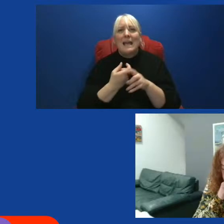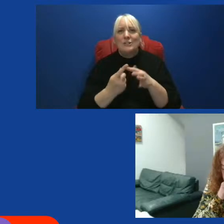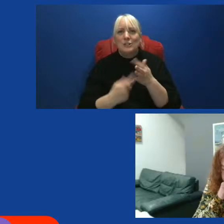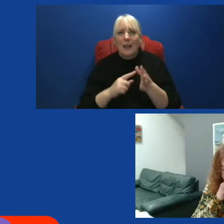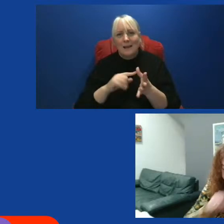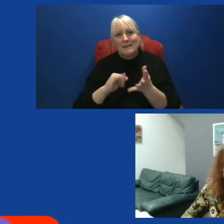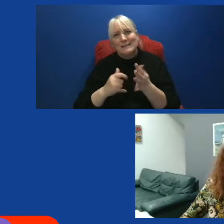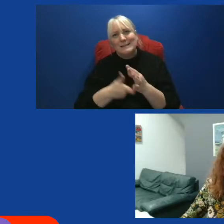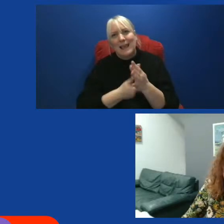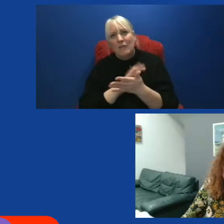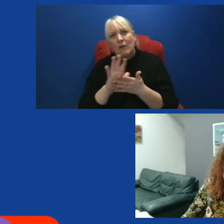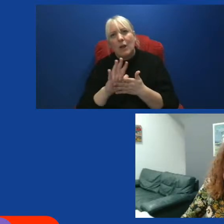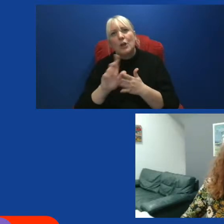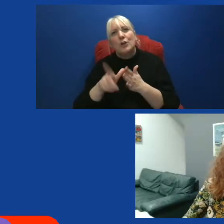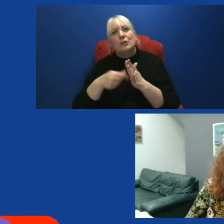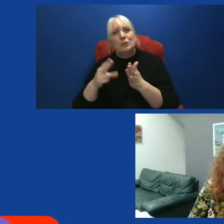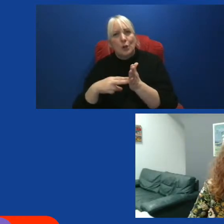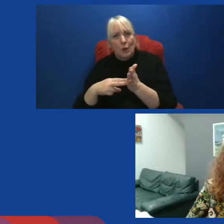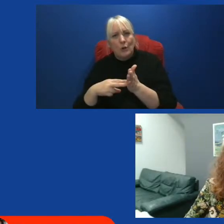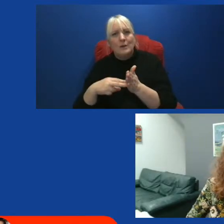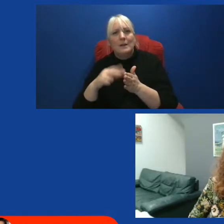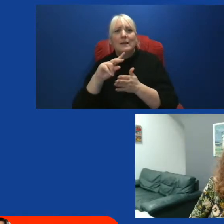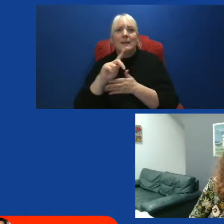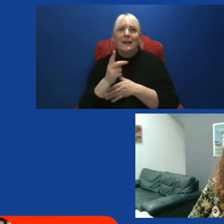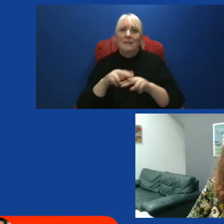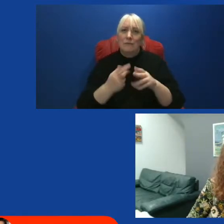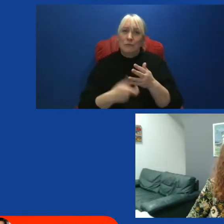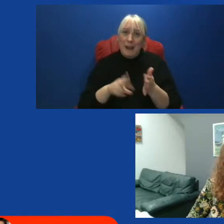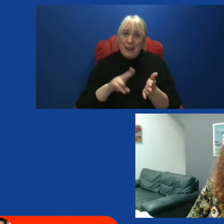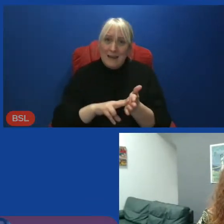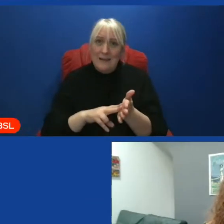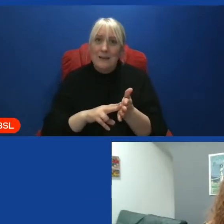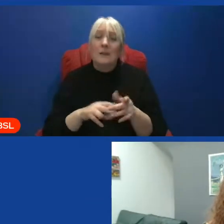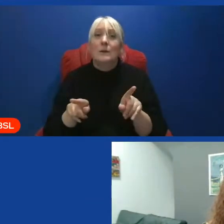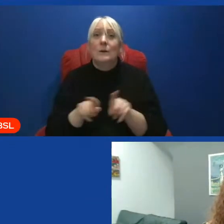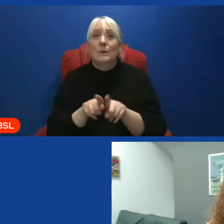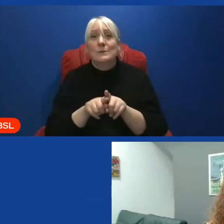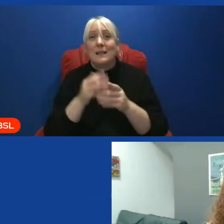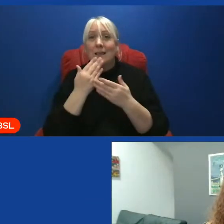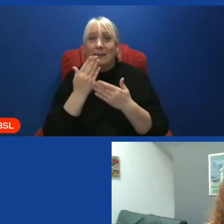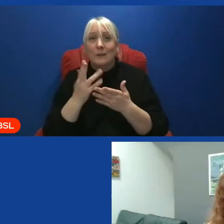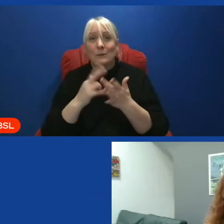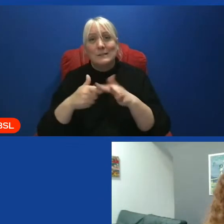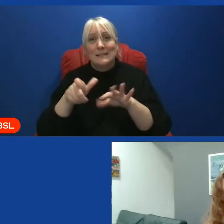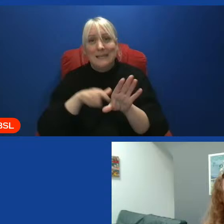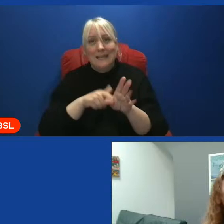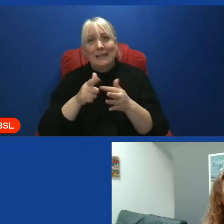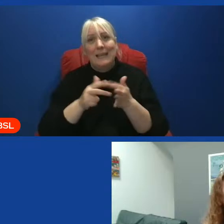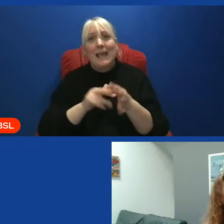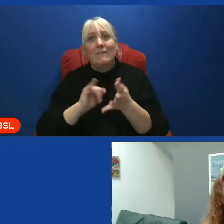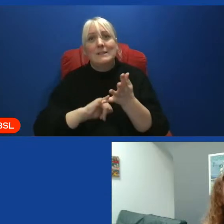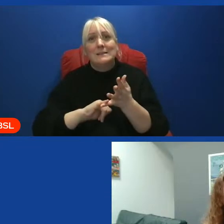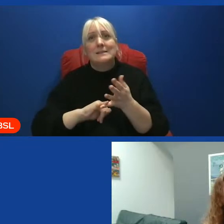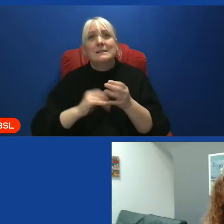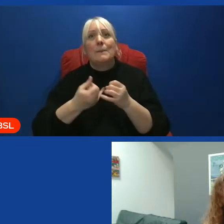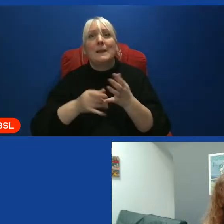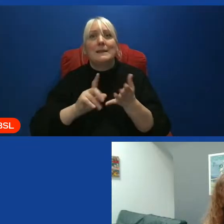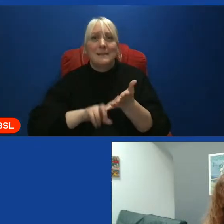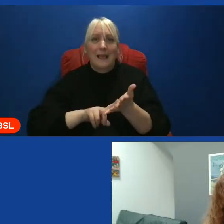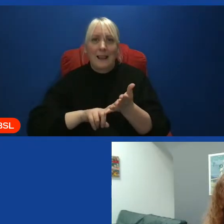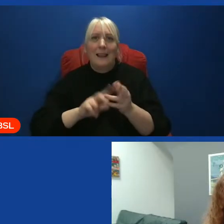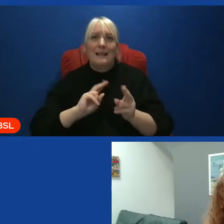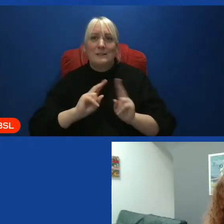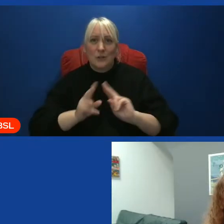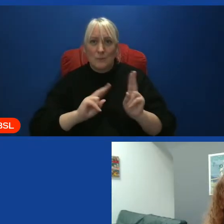and obviously Fran. And a special thank you, as always, to Nikki Evans, our BSL interpreter, who provides such